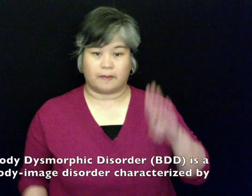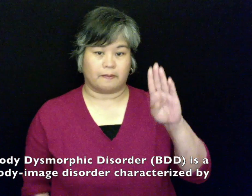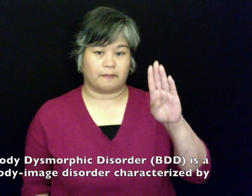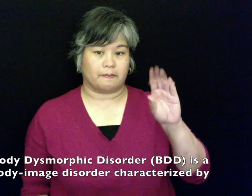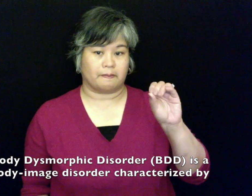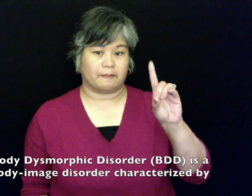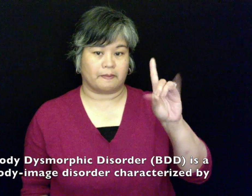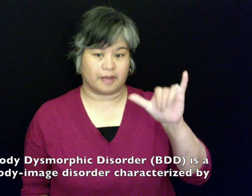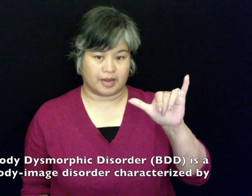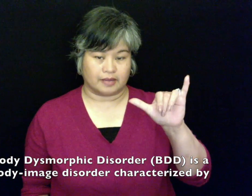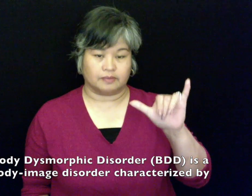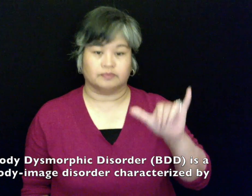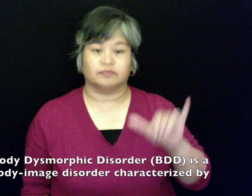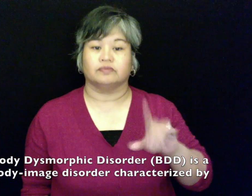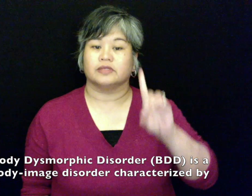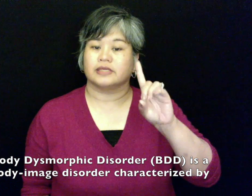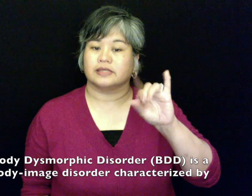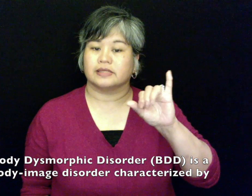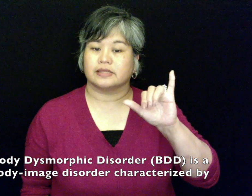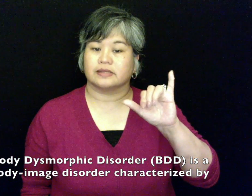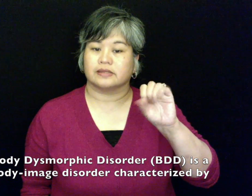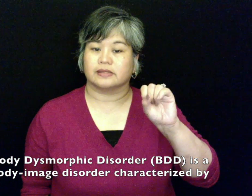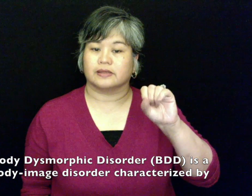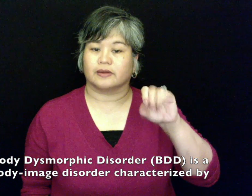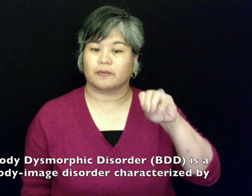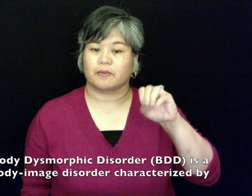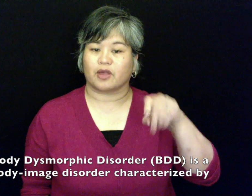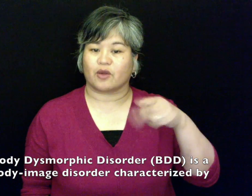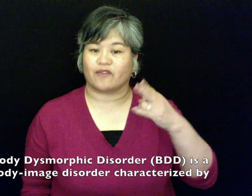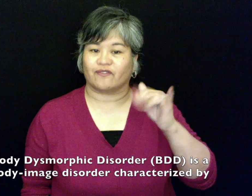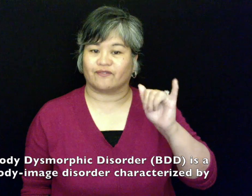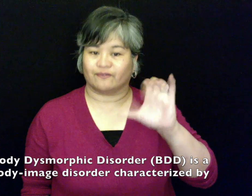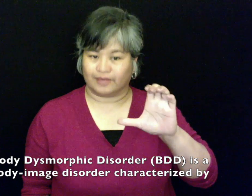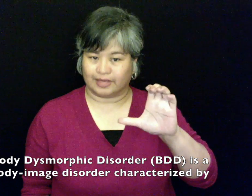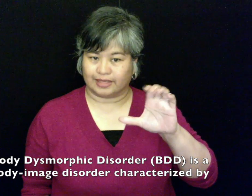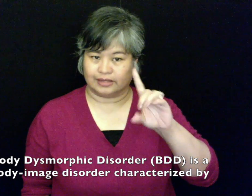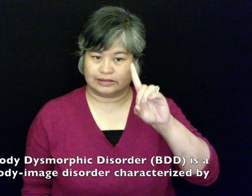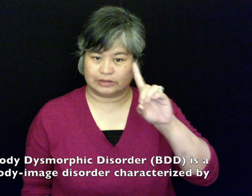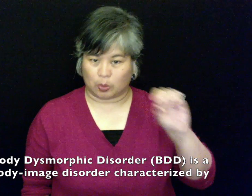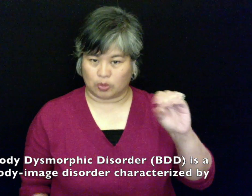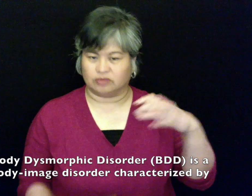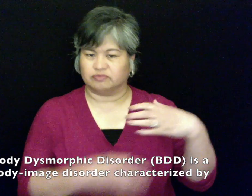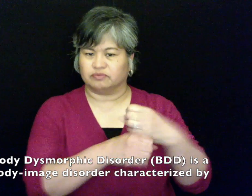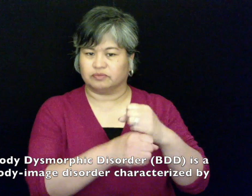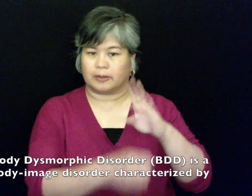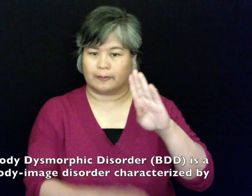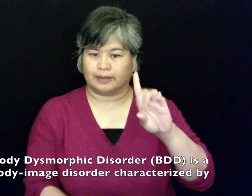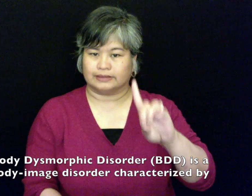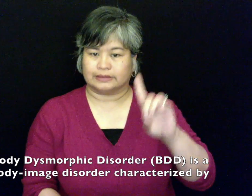Body Dysmorphic Disorder, BDD, is a body image disorder characterized by